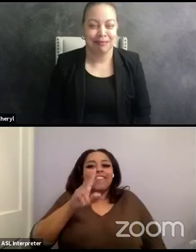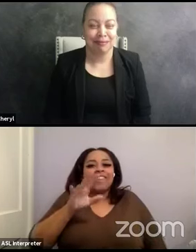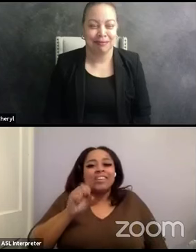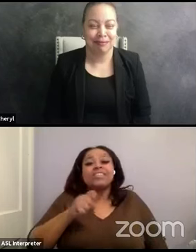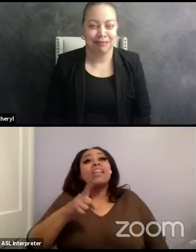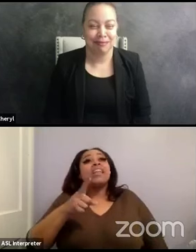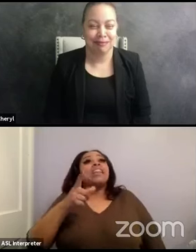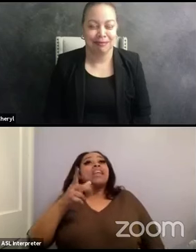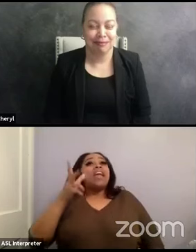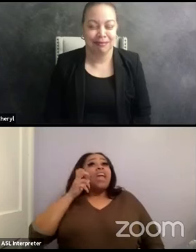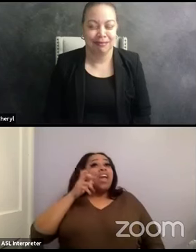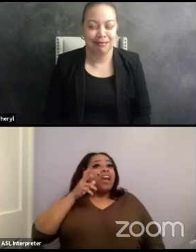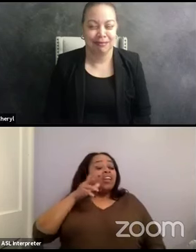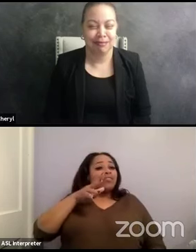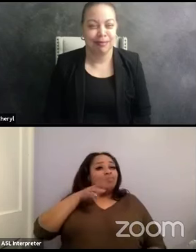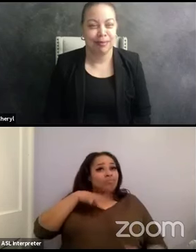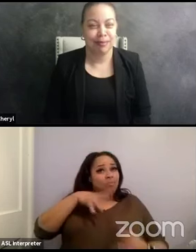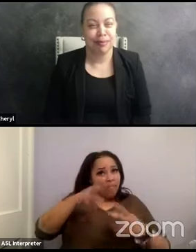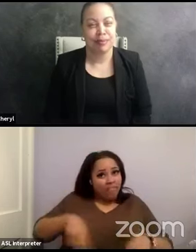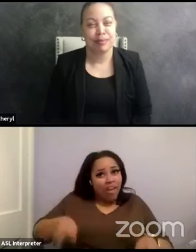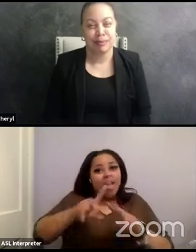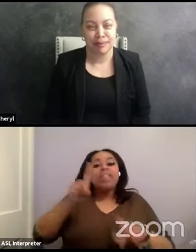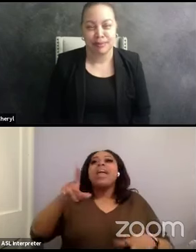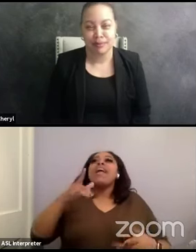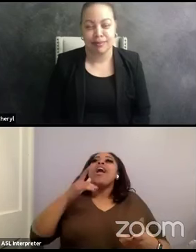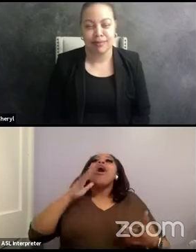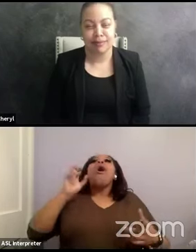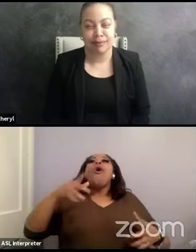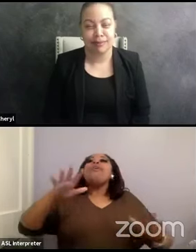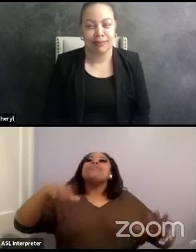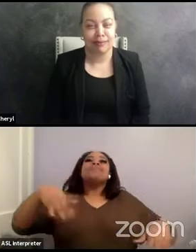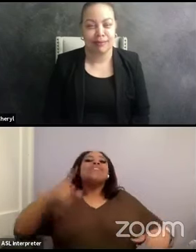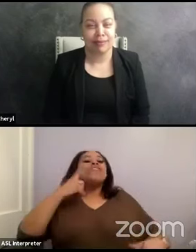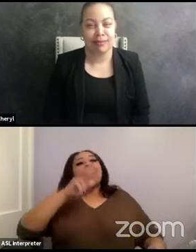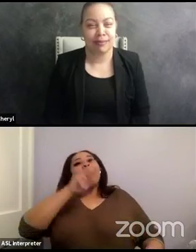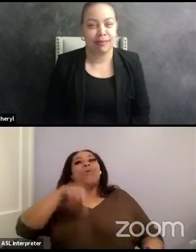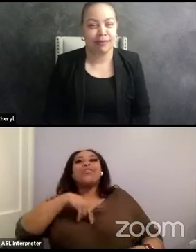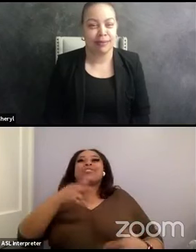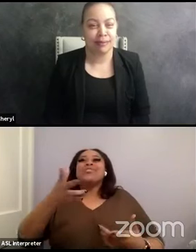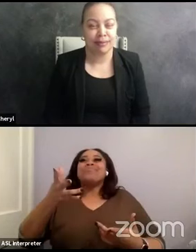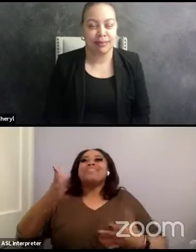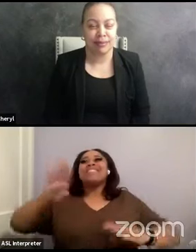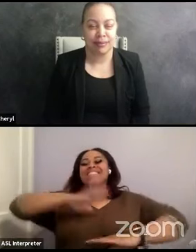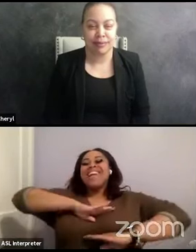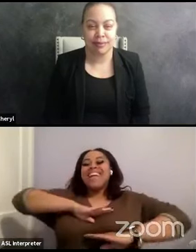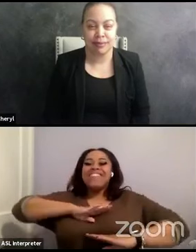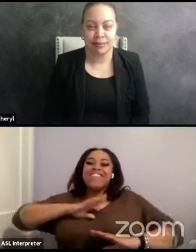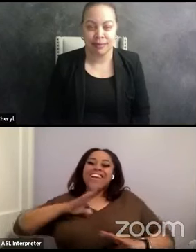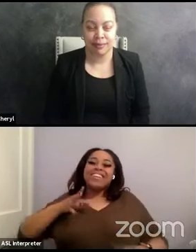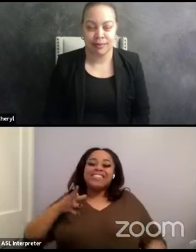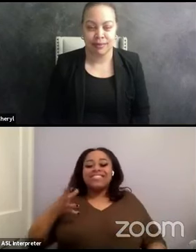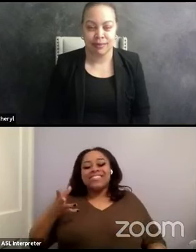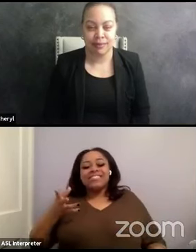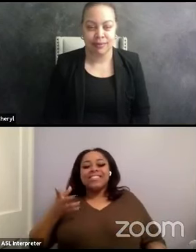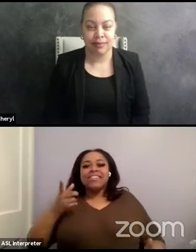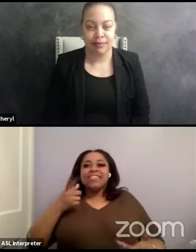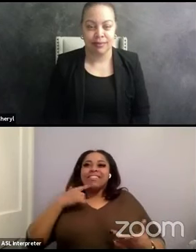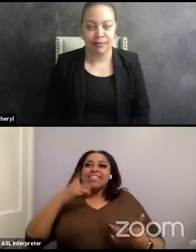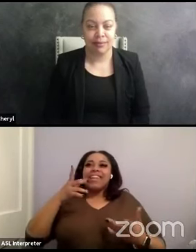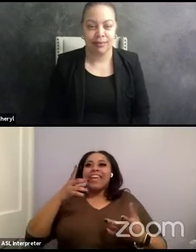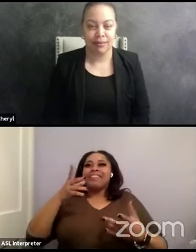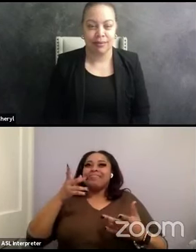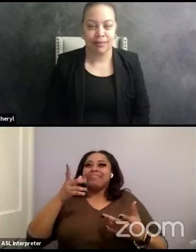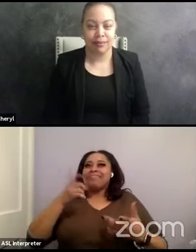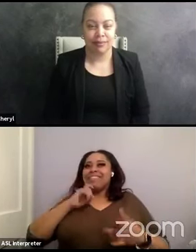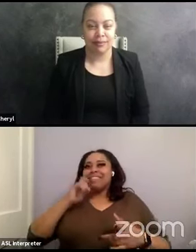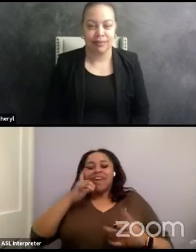to feminist values. They pretend for their personal gain or to get in the pants or the skirt